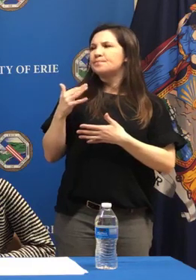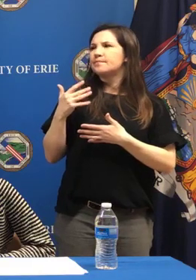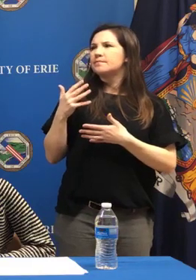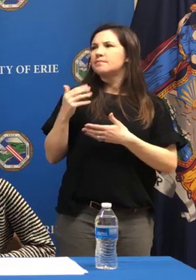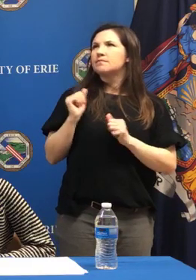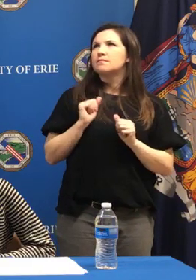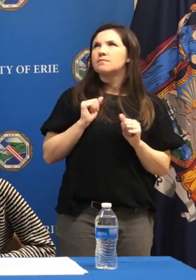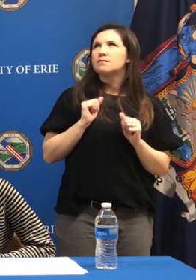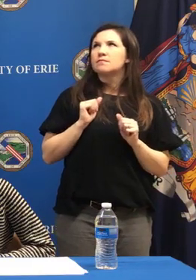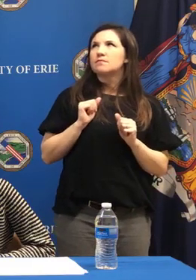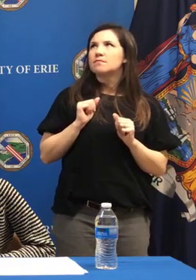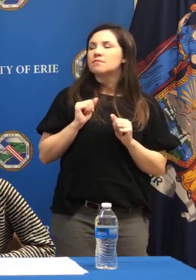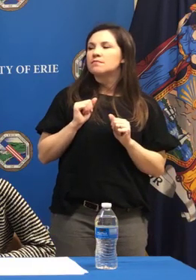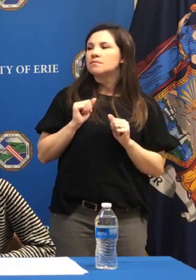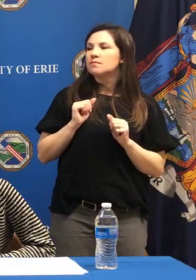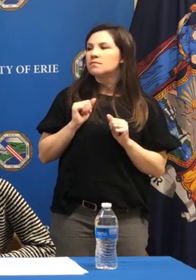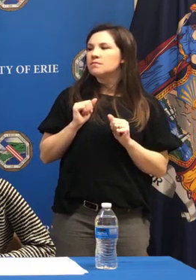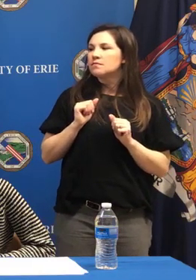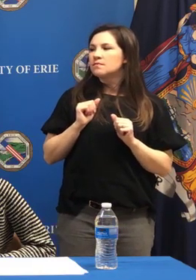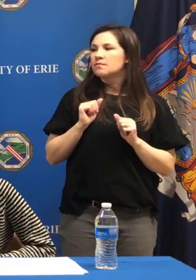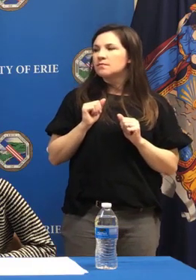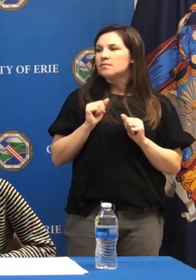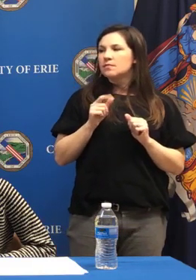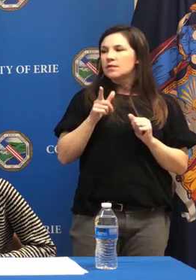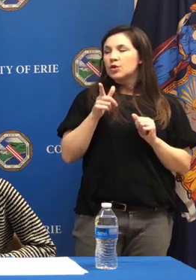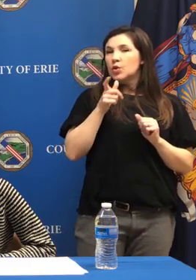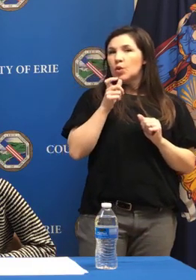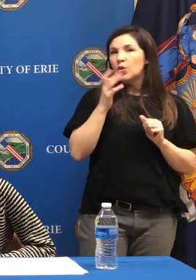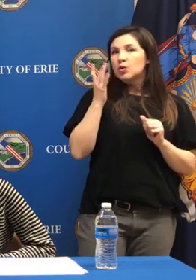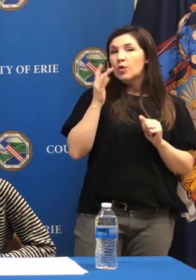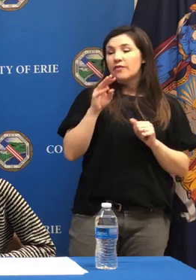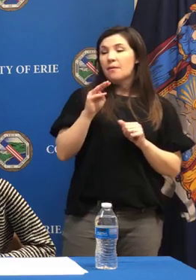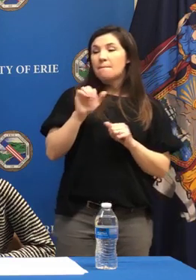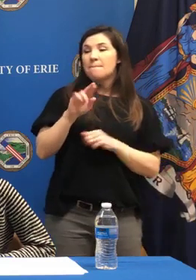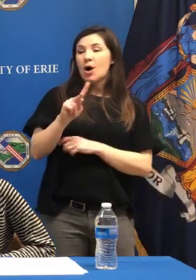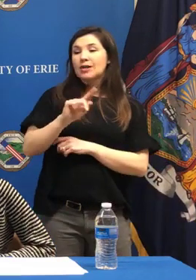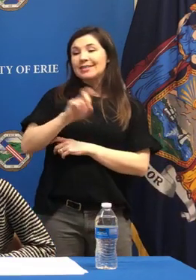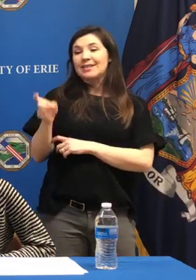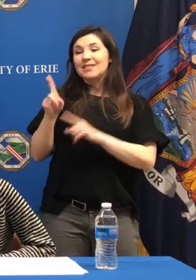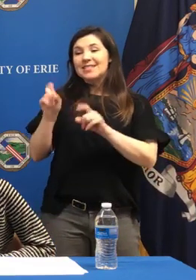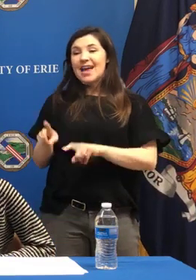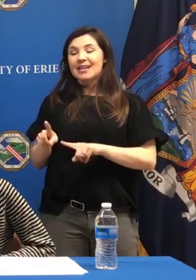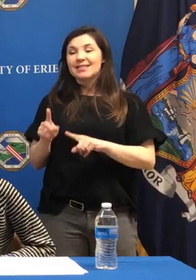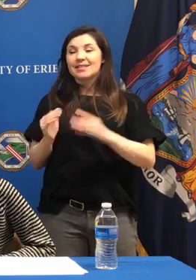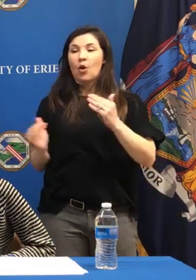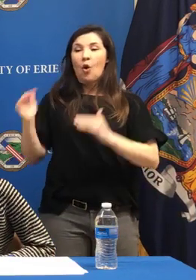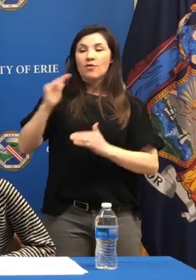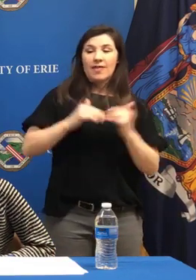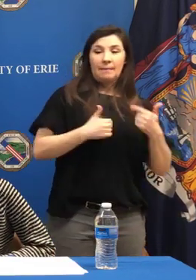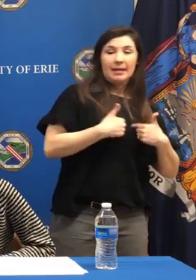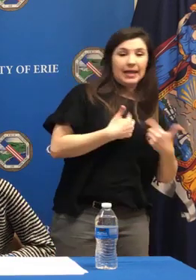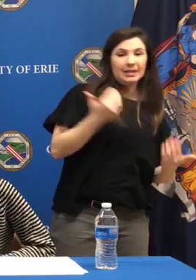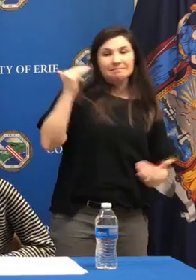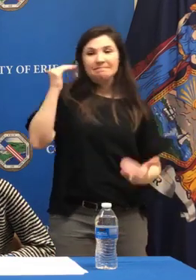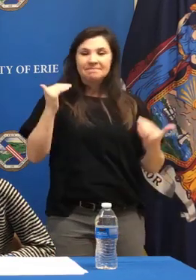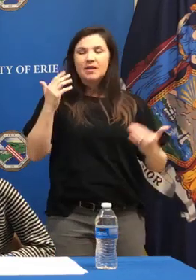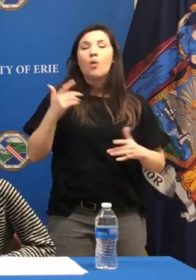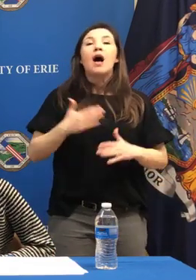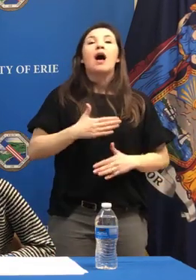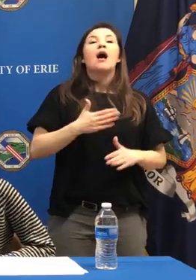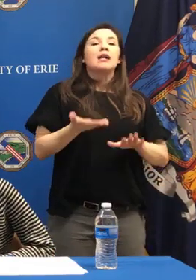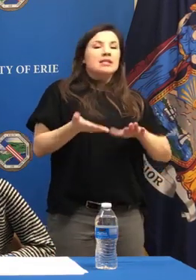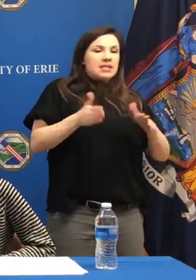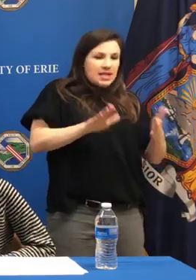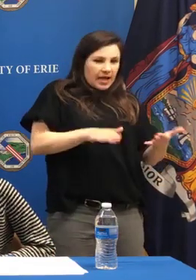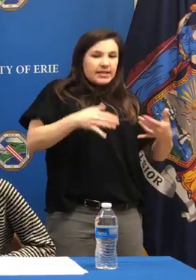would give Mr. Poloncarz a test over myself, for example? What kind of, how are you rating those? Well, the fatalities, I'm glad to say, are still